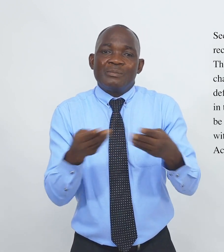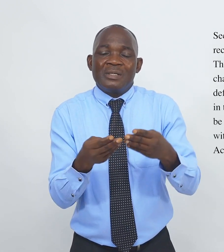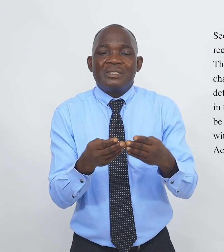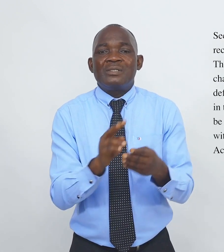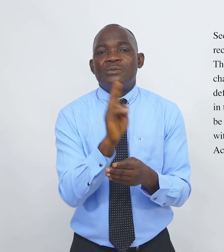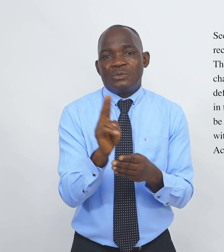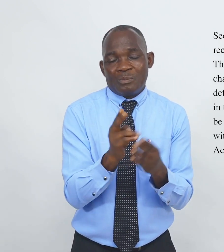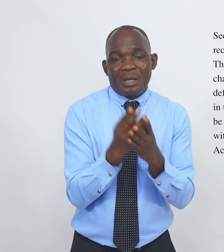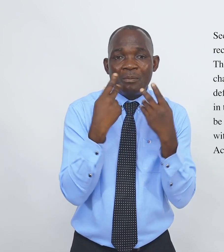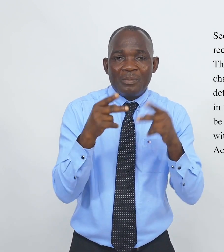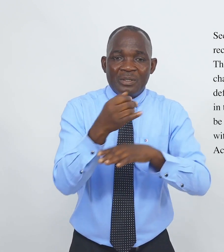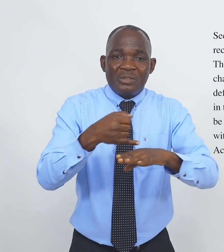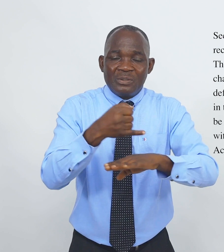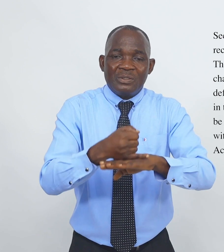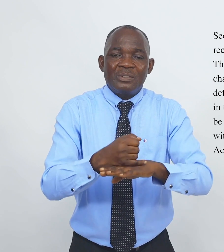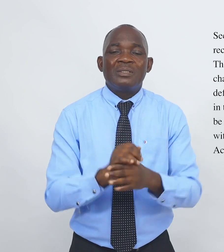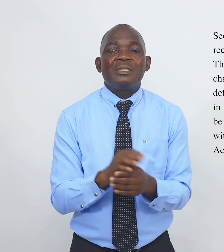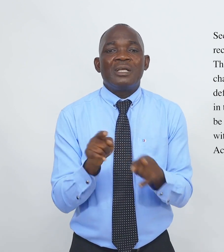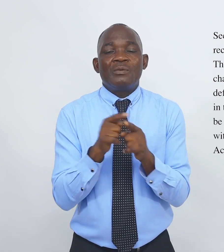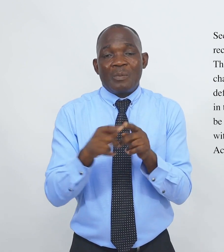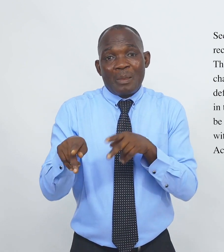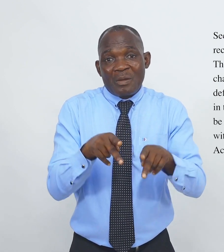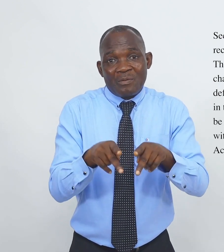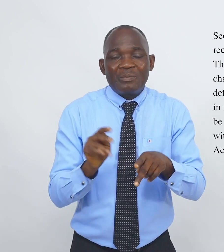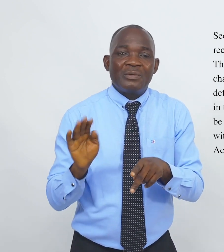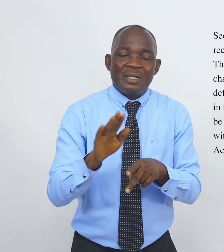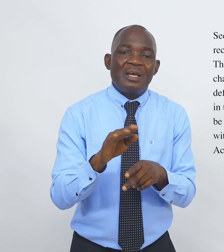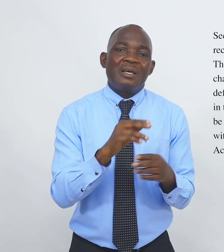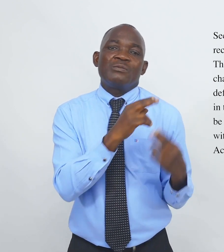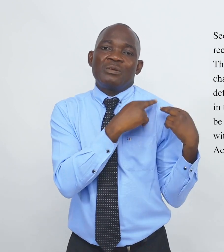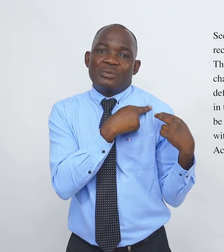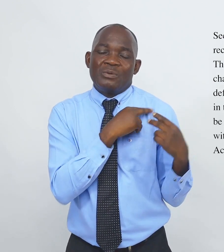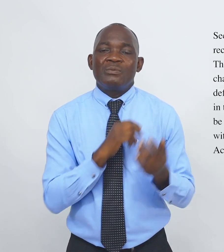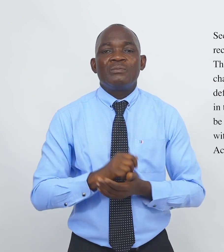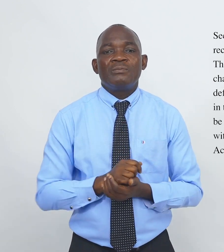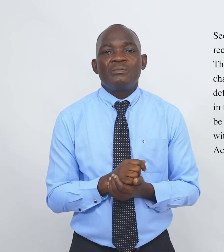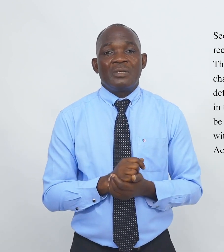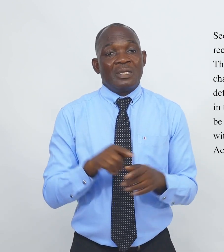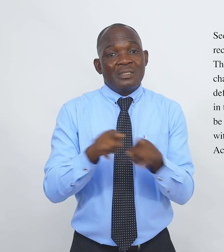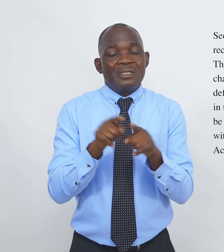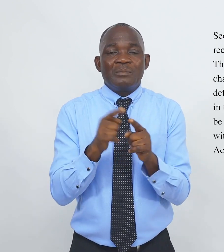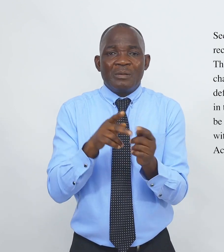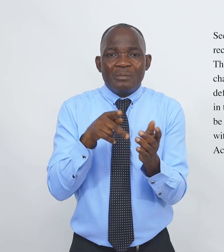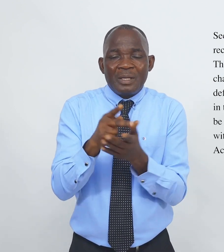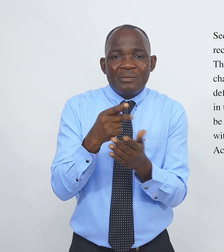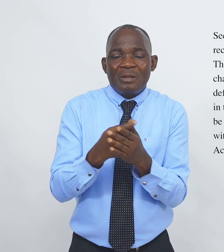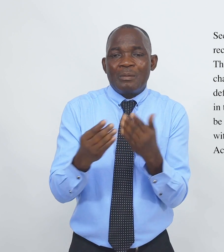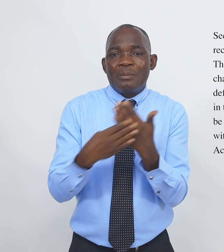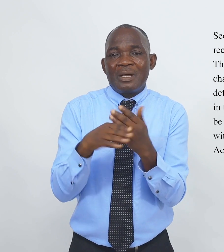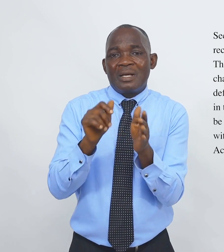incurred by the public institution in the performance of functions under the Act, and be paid into a bank account opened